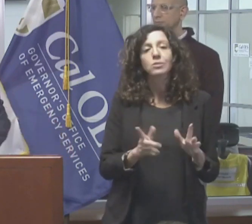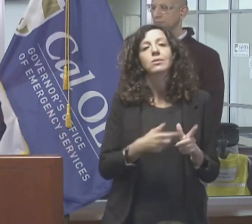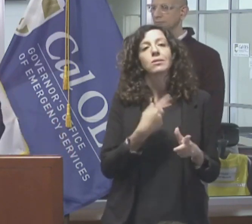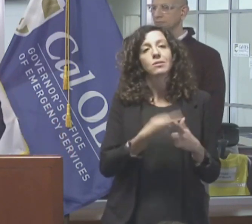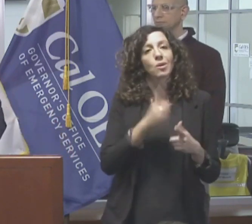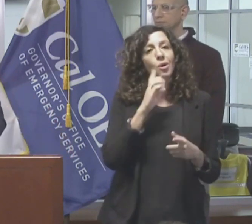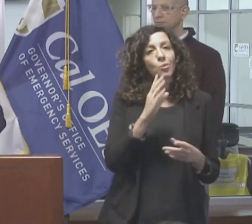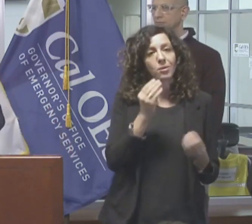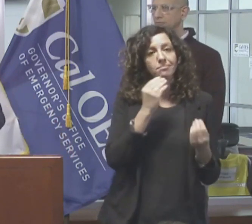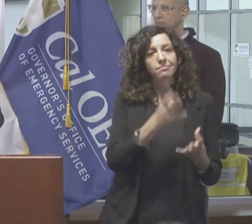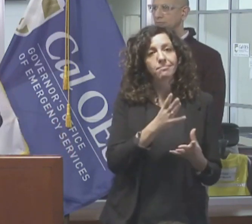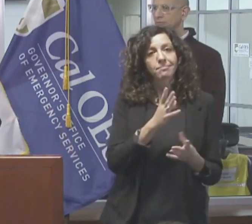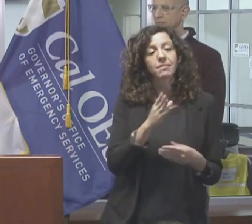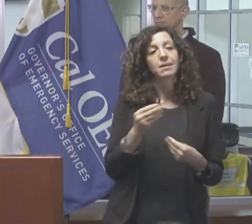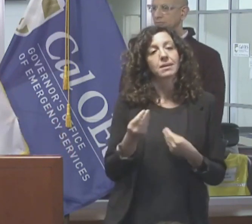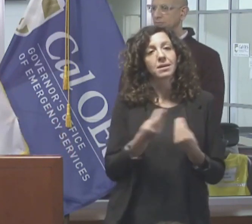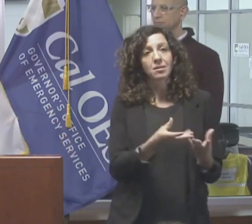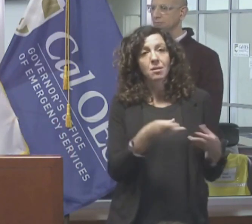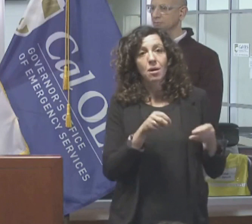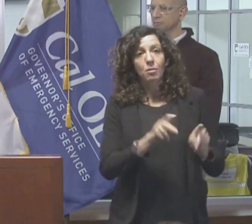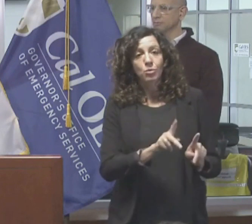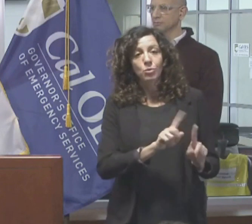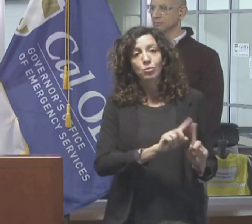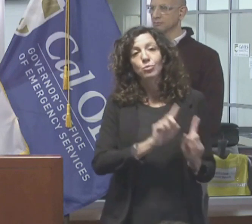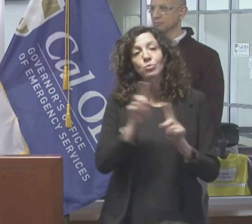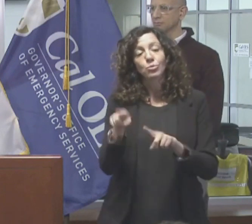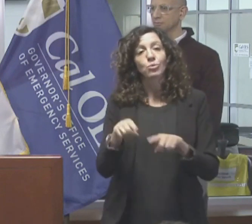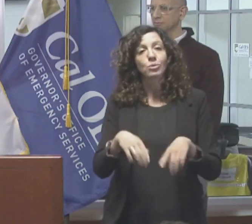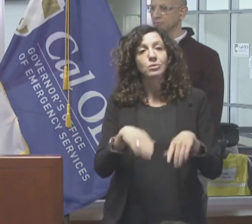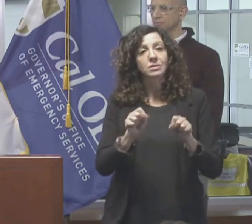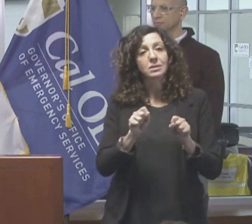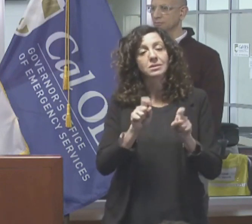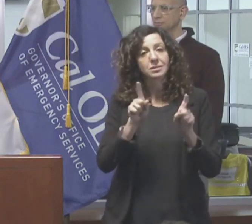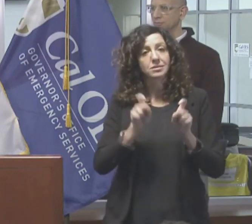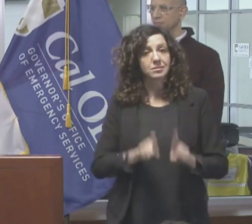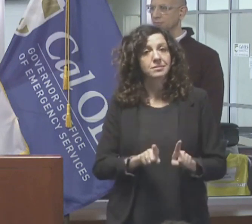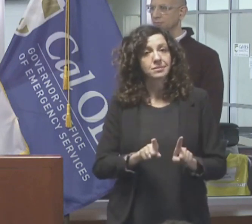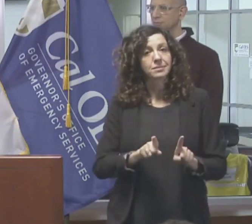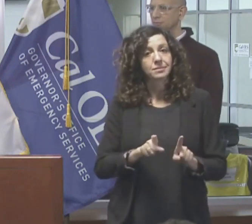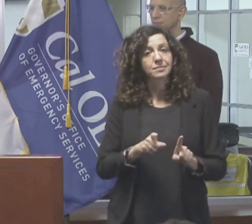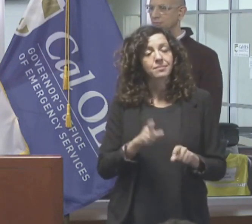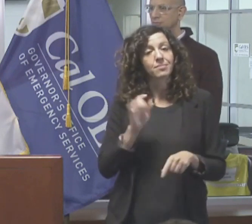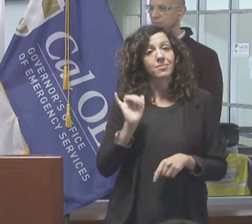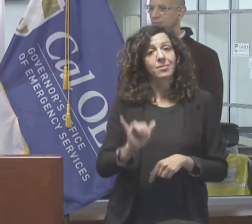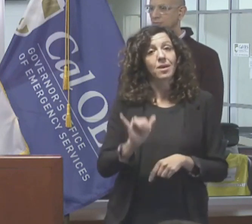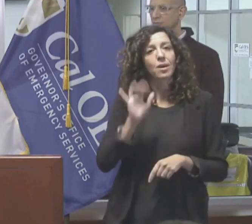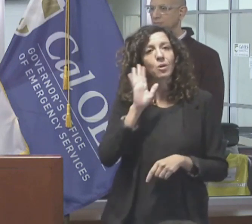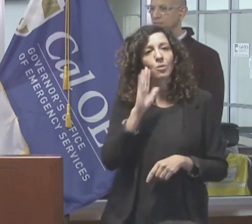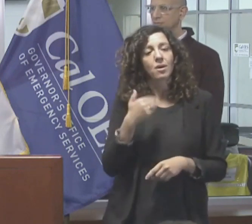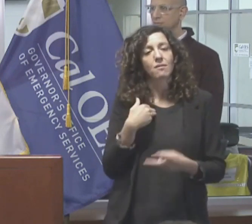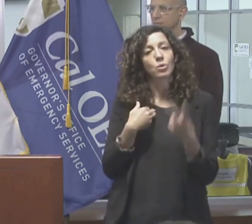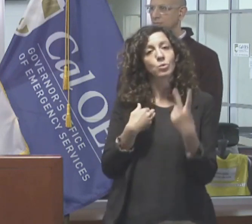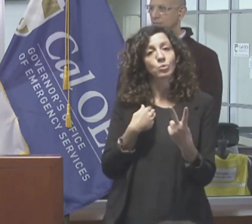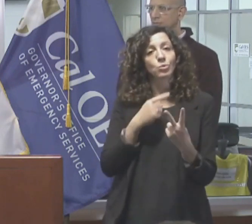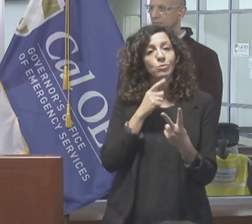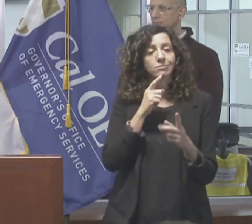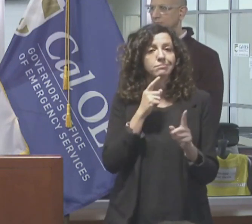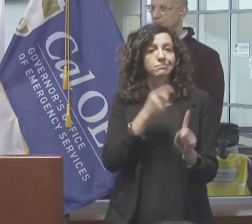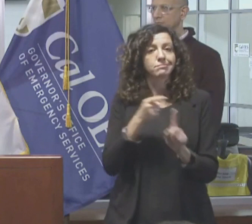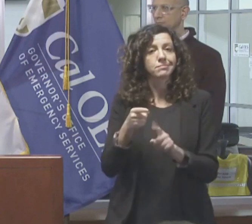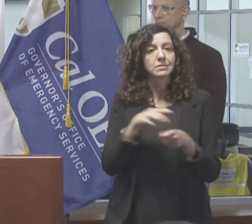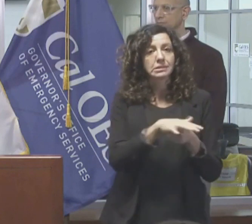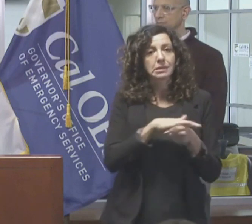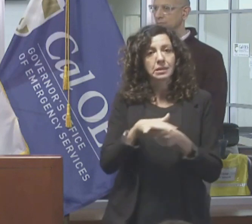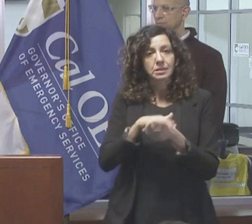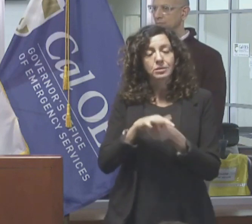and directed the opportunity to be tested at what will be at launch 2 specific sites,